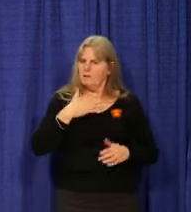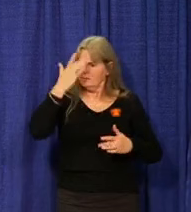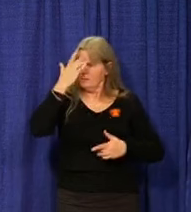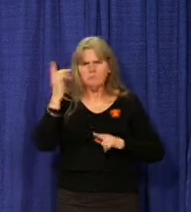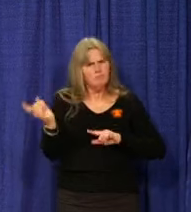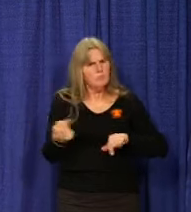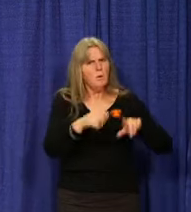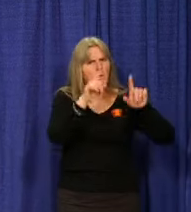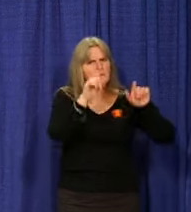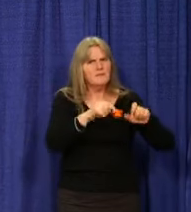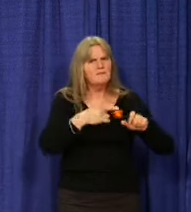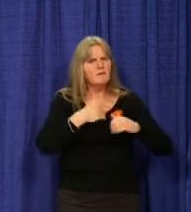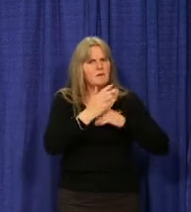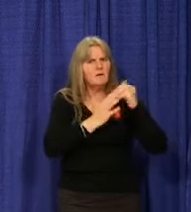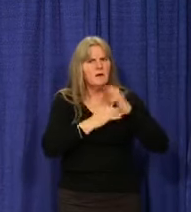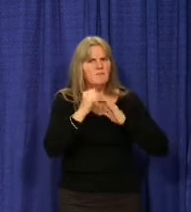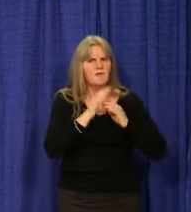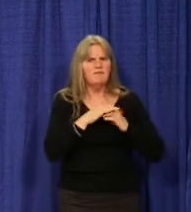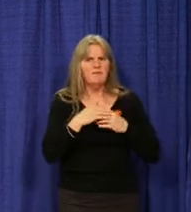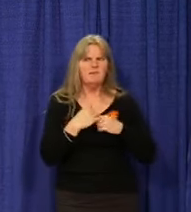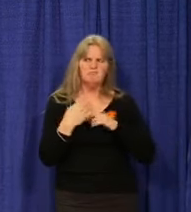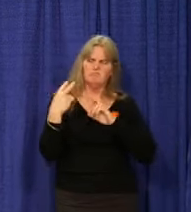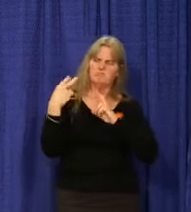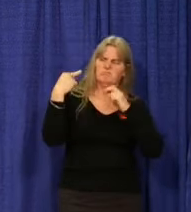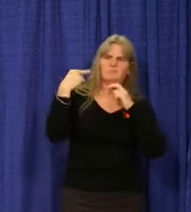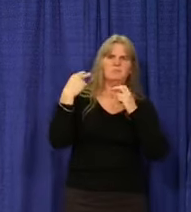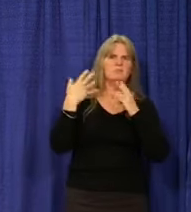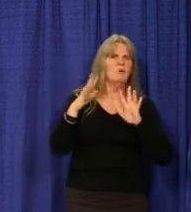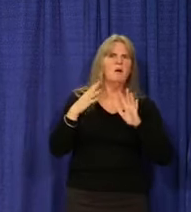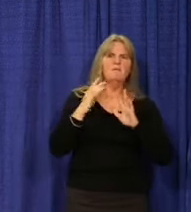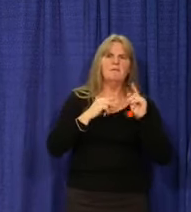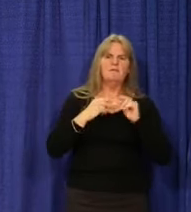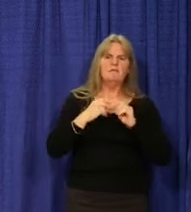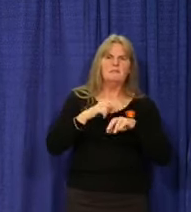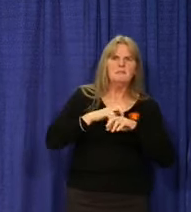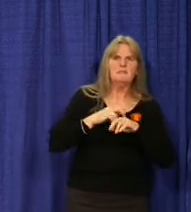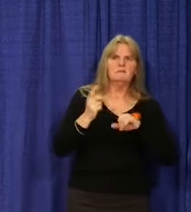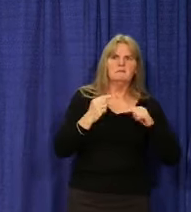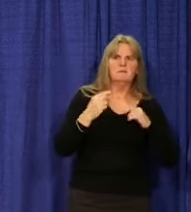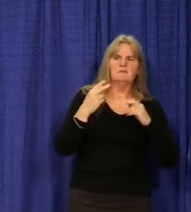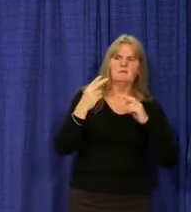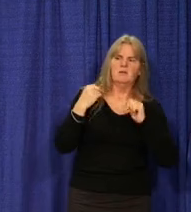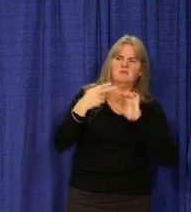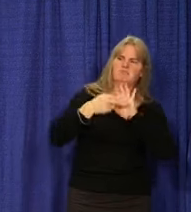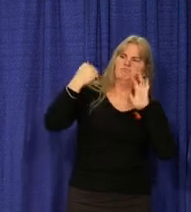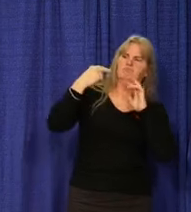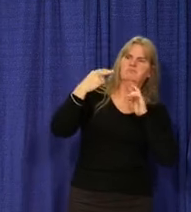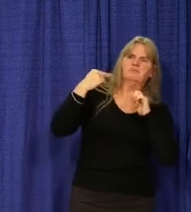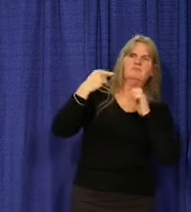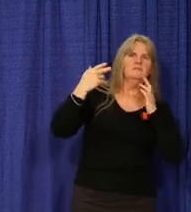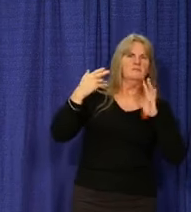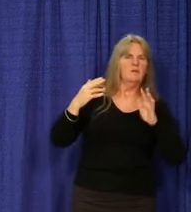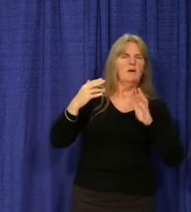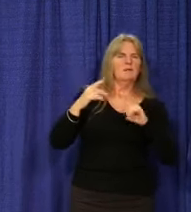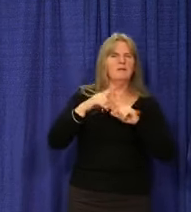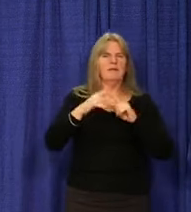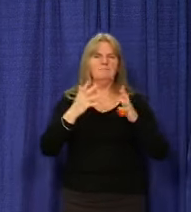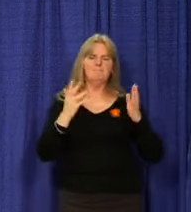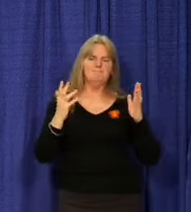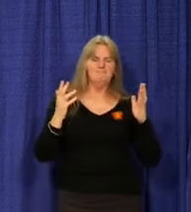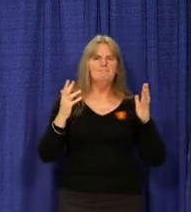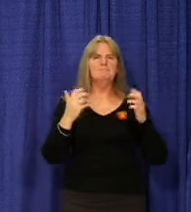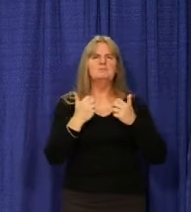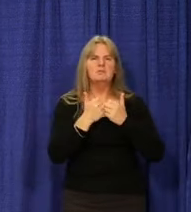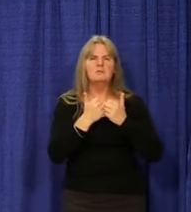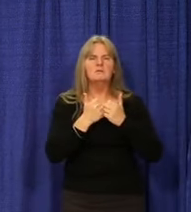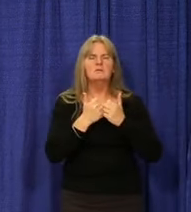I think it's natural that everyone wants to understand these pieces of information. The challenge is that we need to make sure that we're doing it in